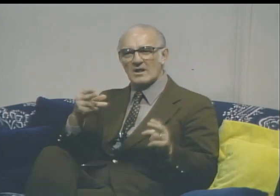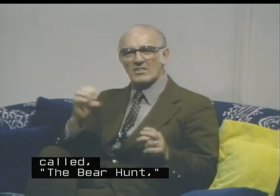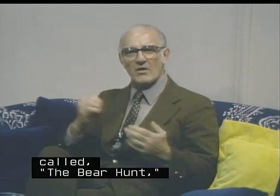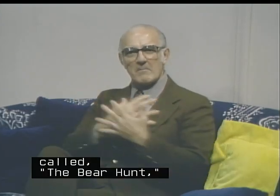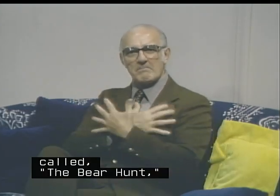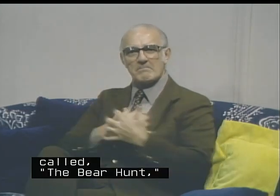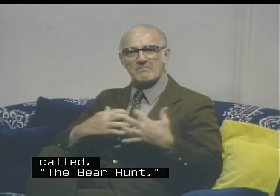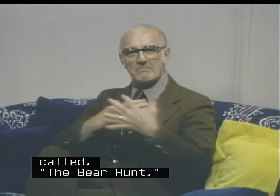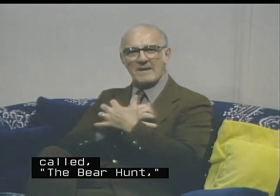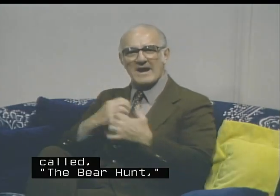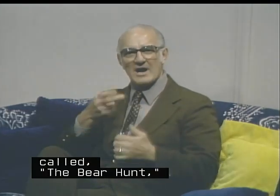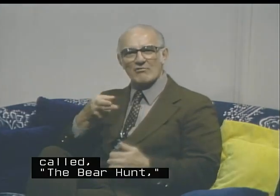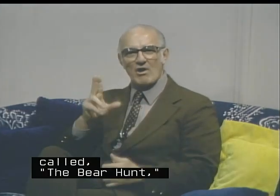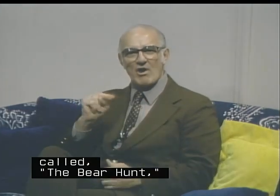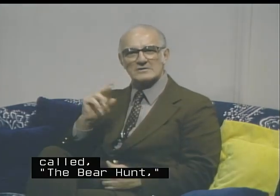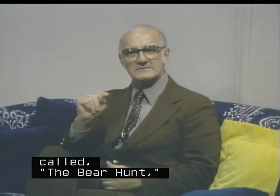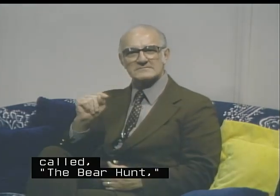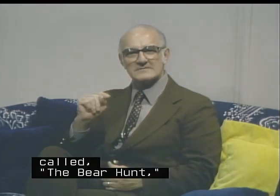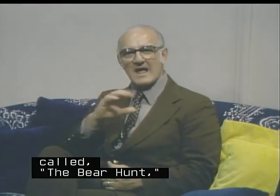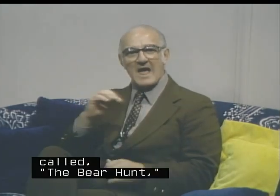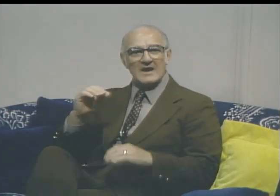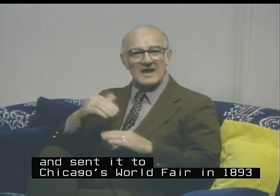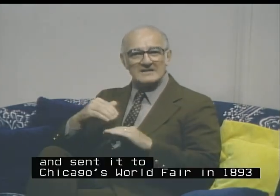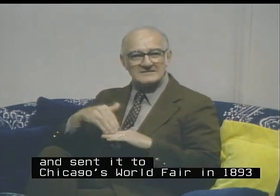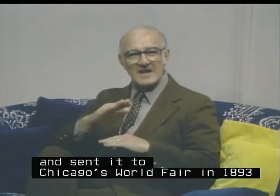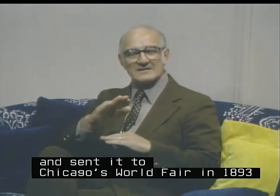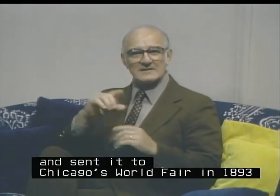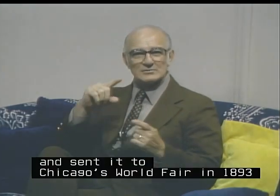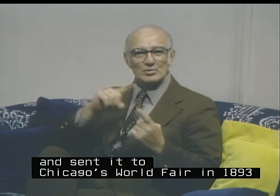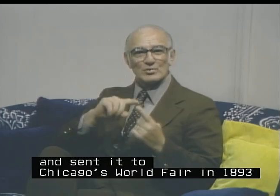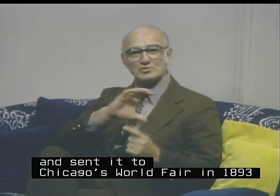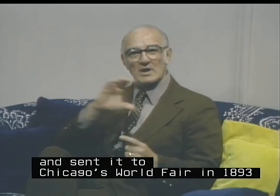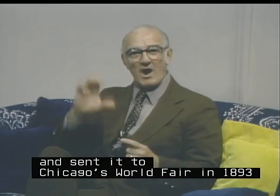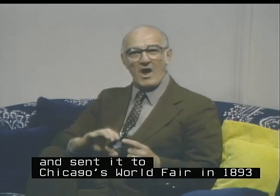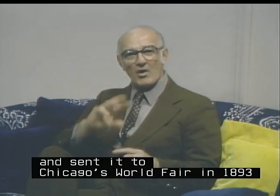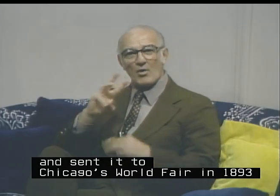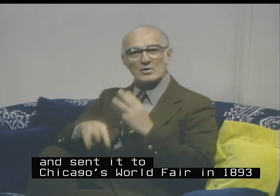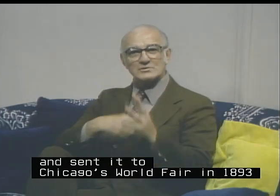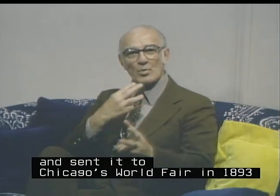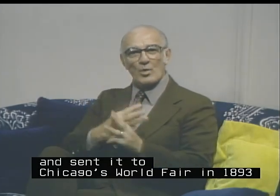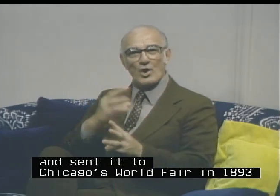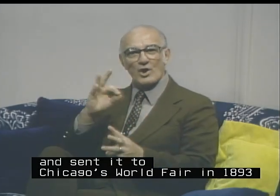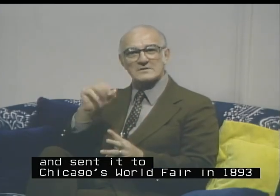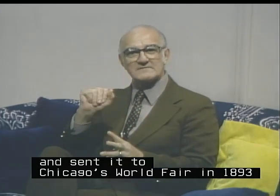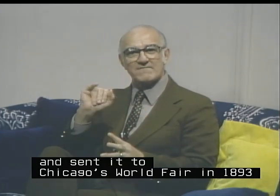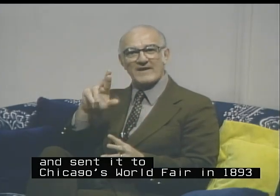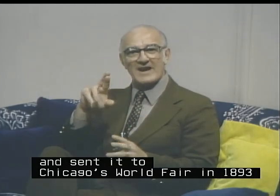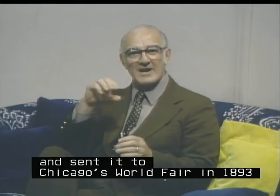the Bear Hunt, sent to Chicago's World's Fair